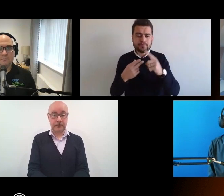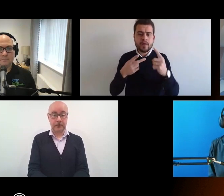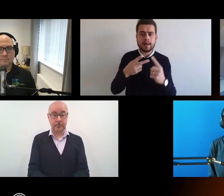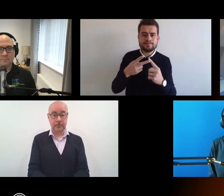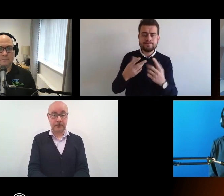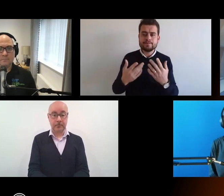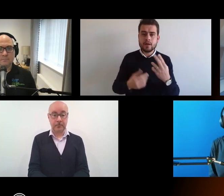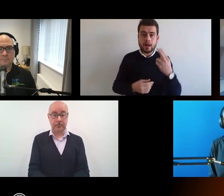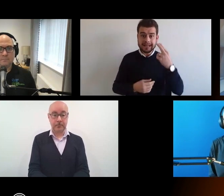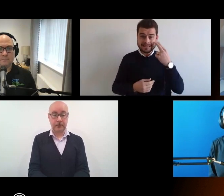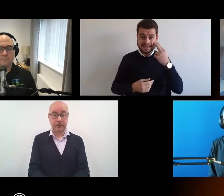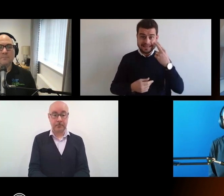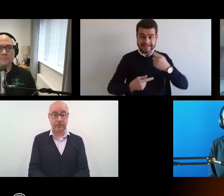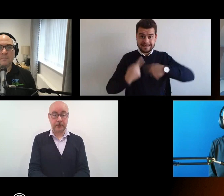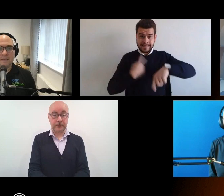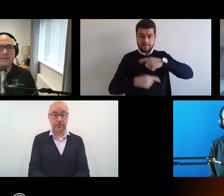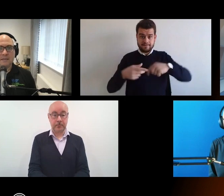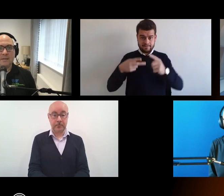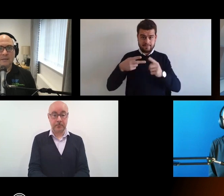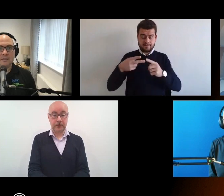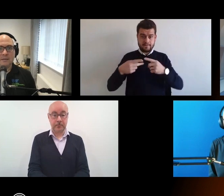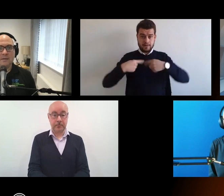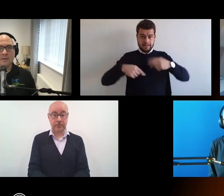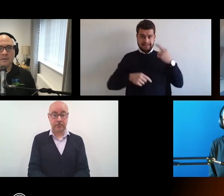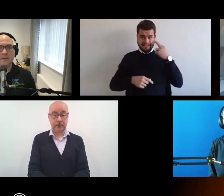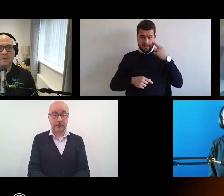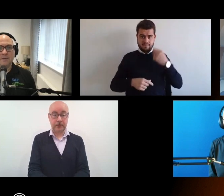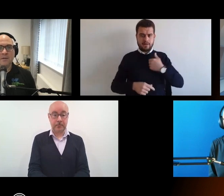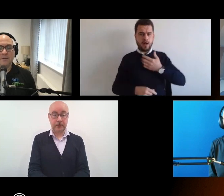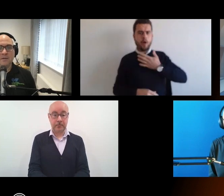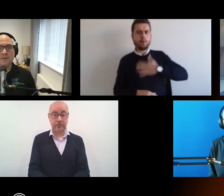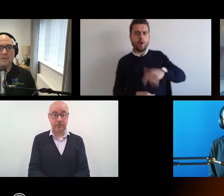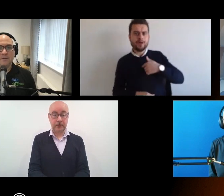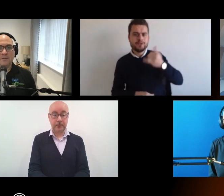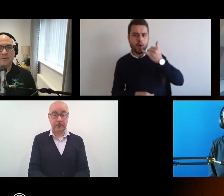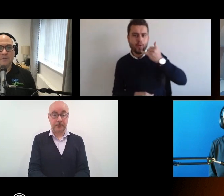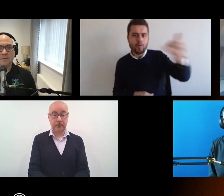sign language interpreters into the event as appropriate.